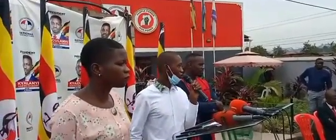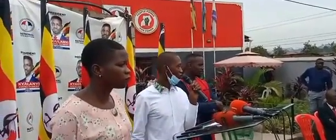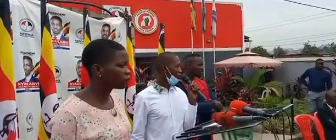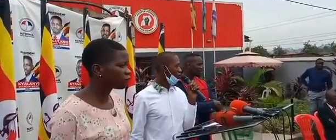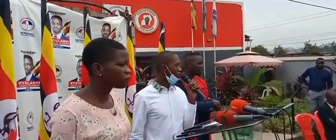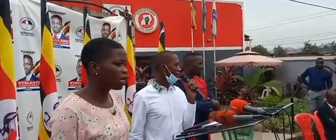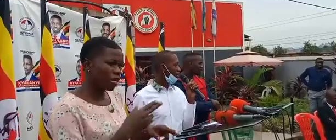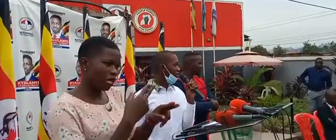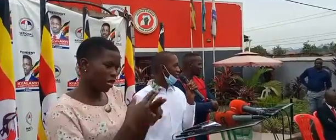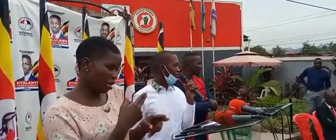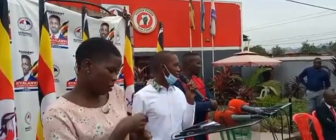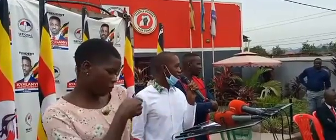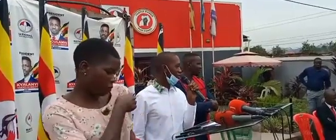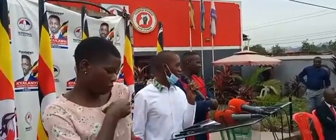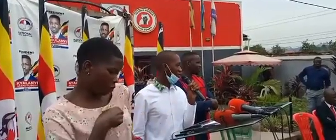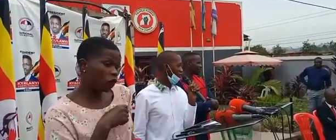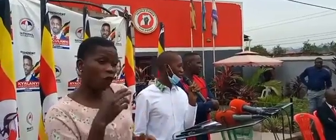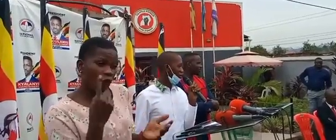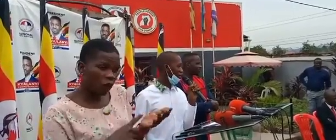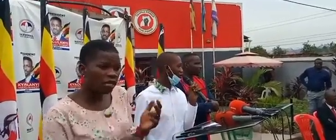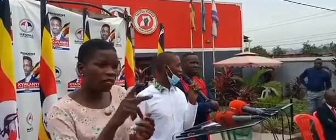amanya kuliko petanyiti